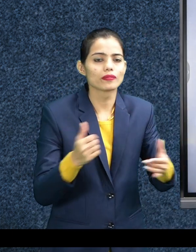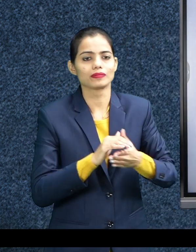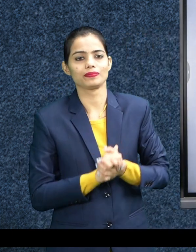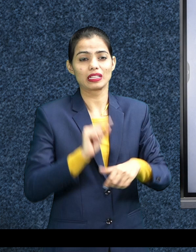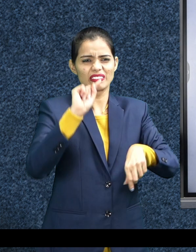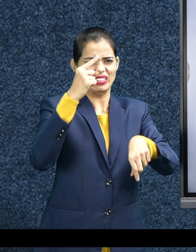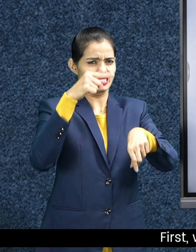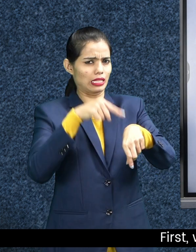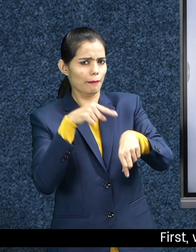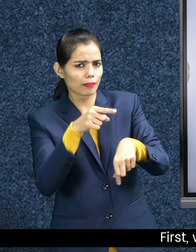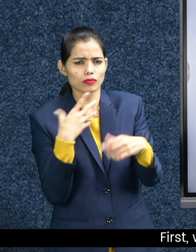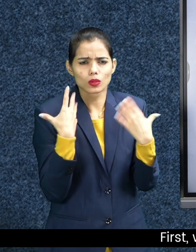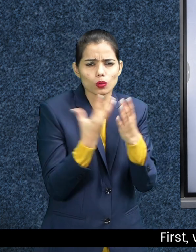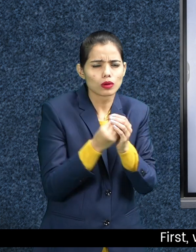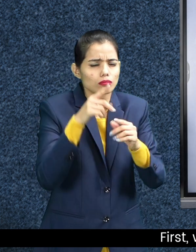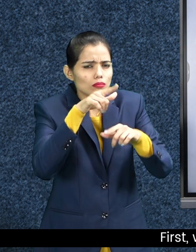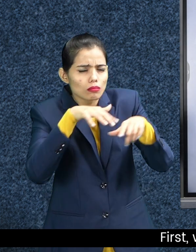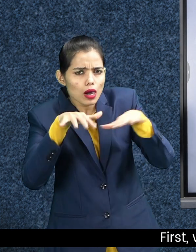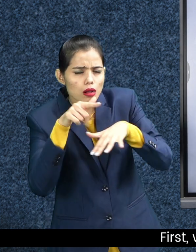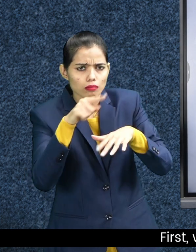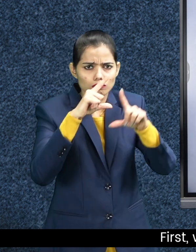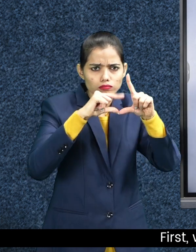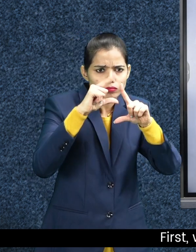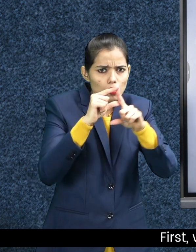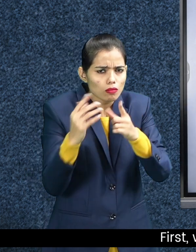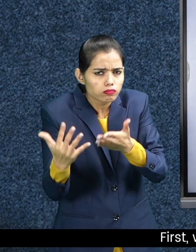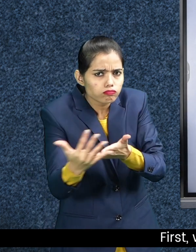Solution. First, we arrange this data in the following form.